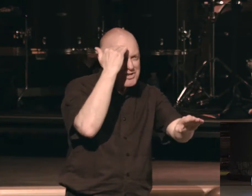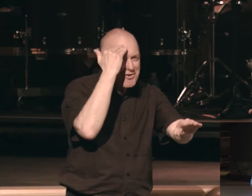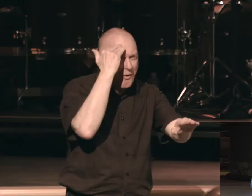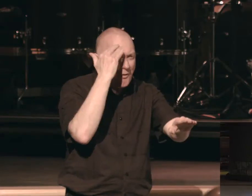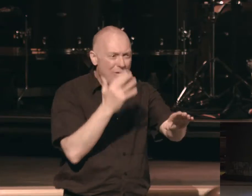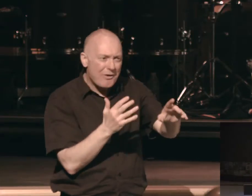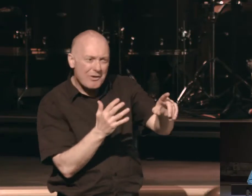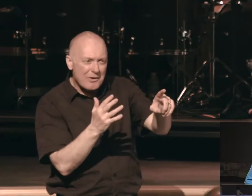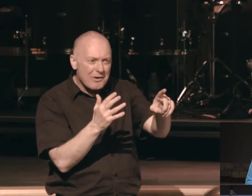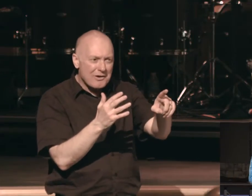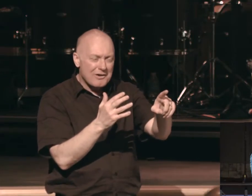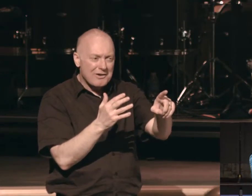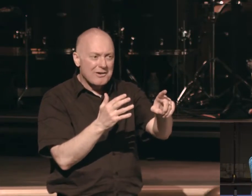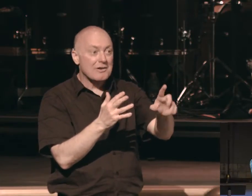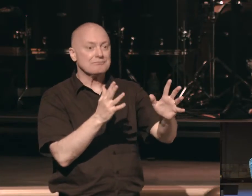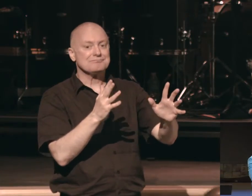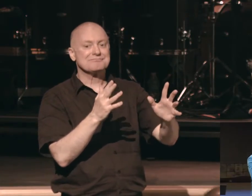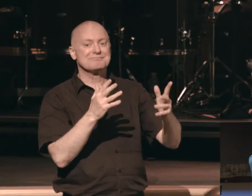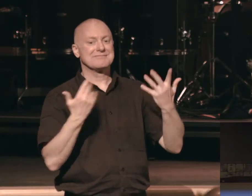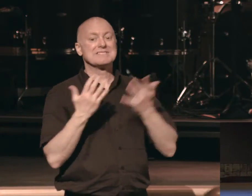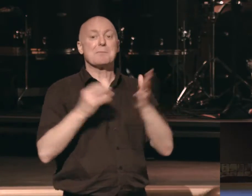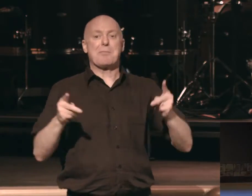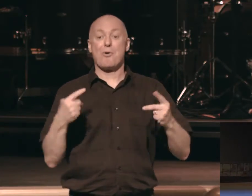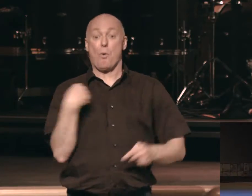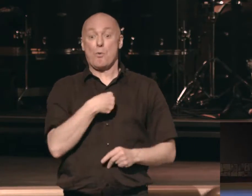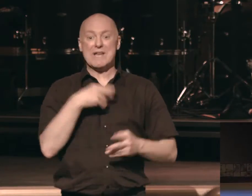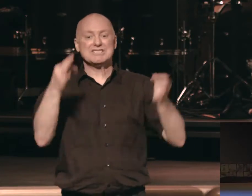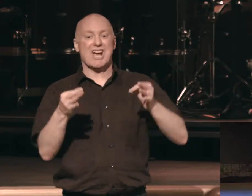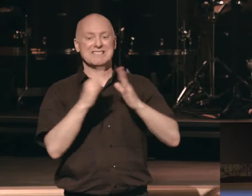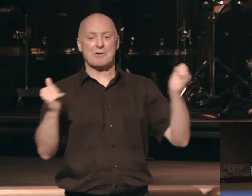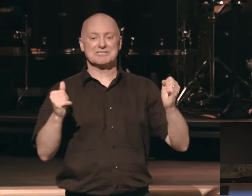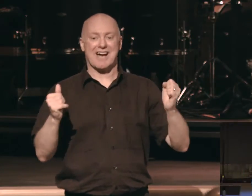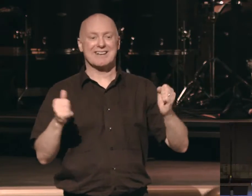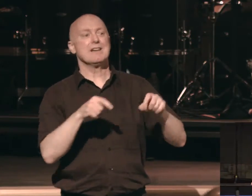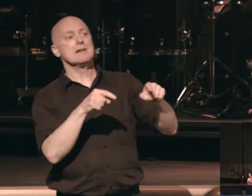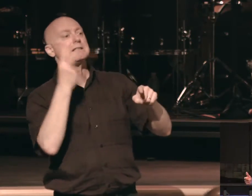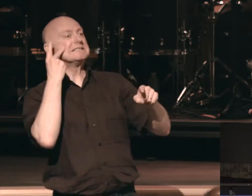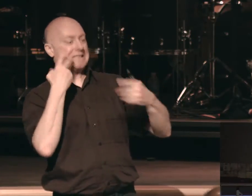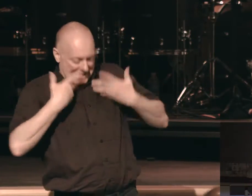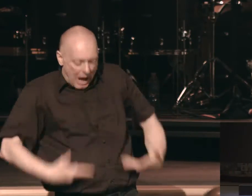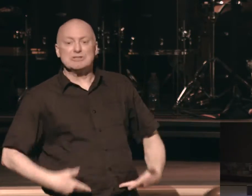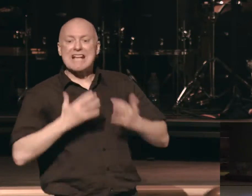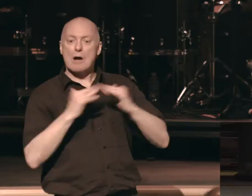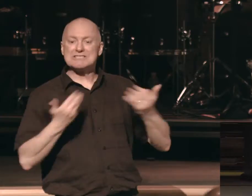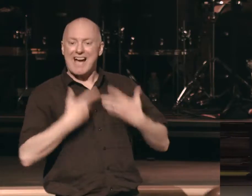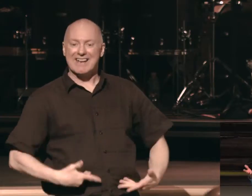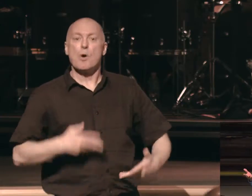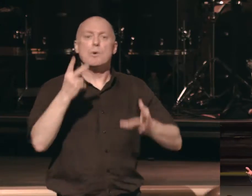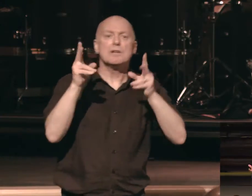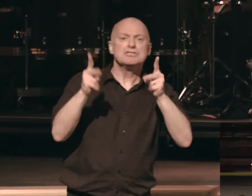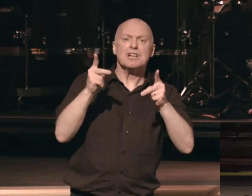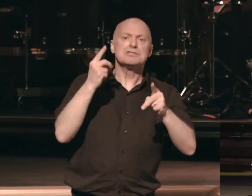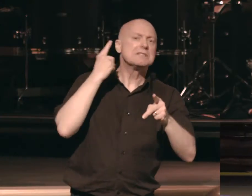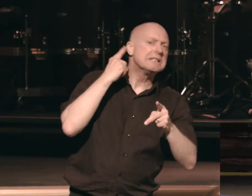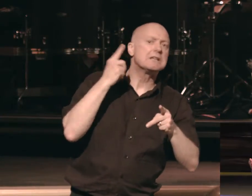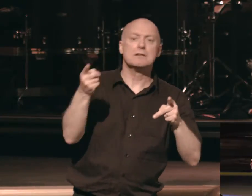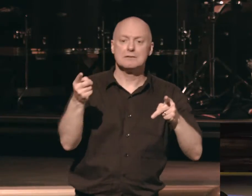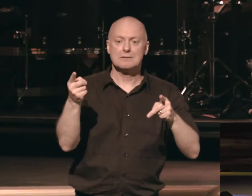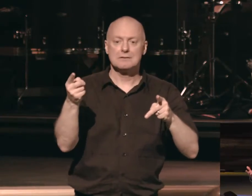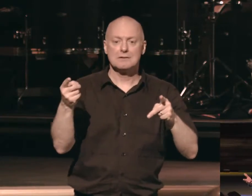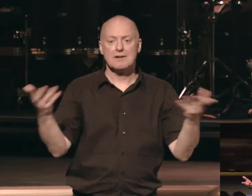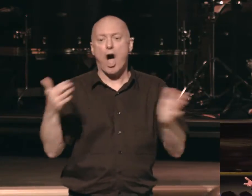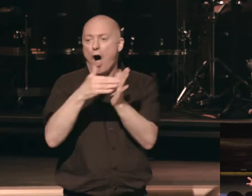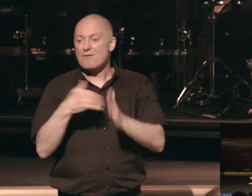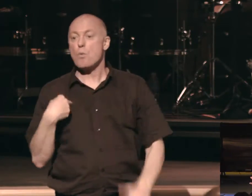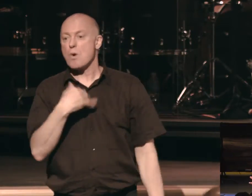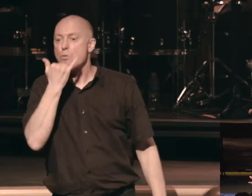appearance and reality. You and I, we judge by what we hear, we judge by what we see. And have you figured out this yet? Often